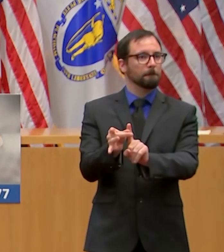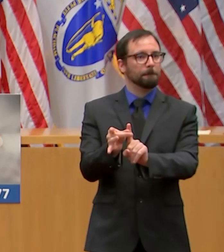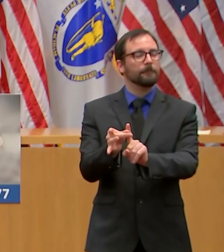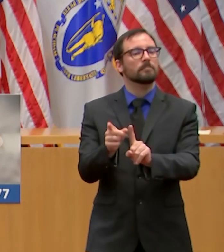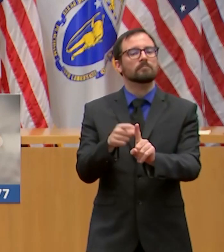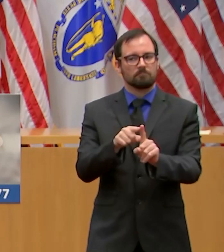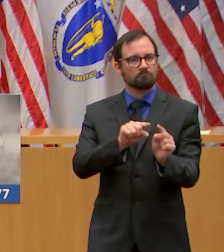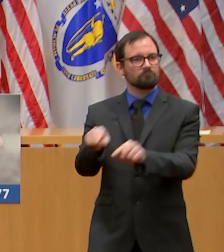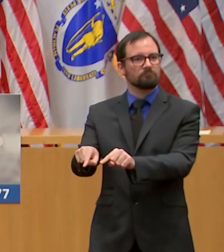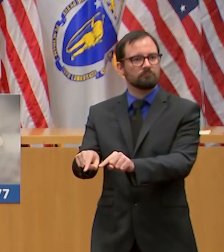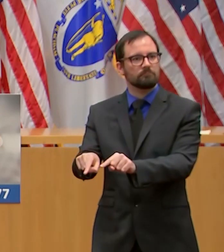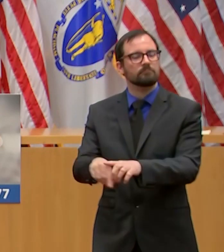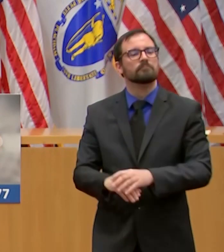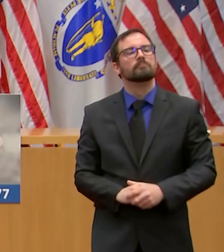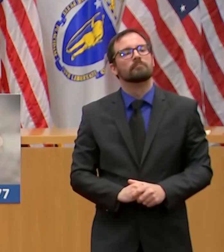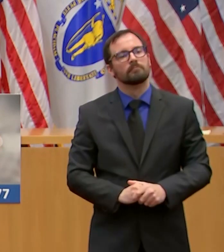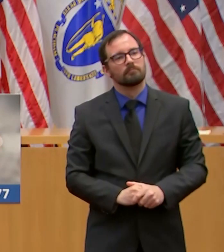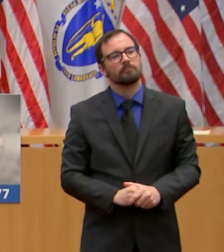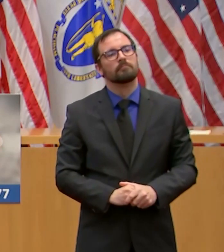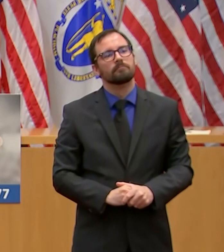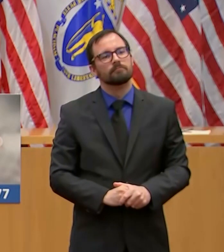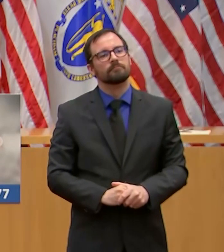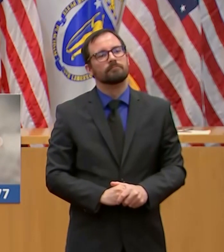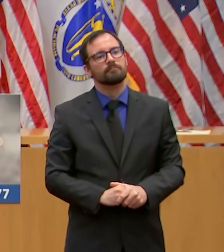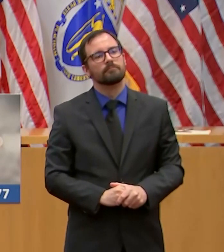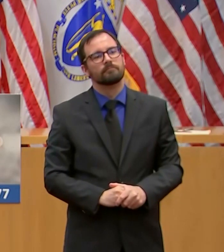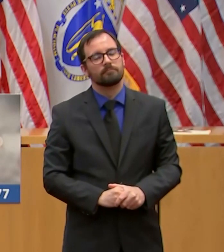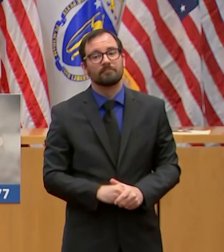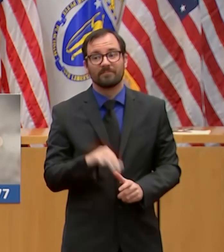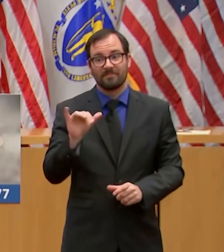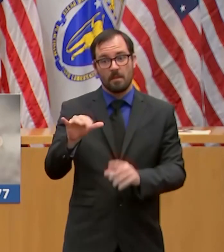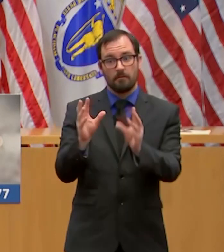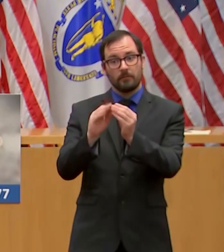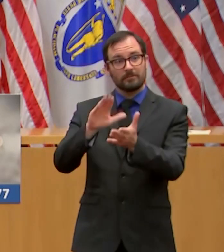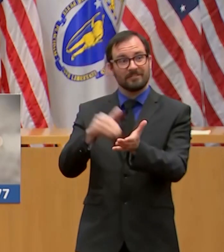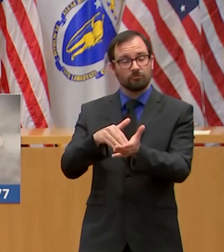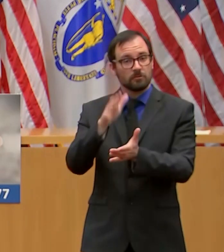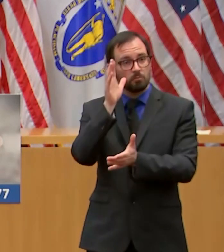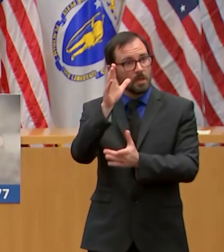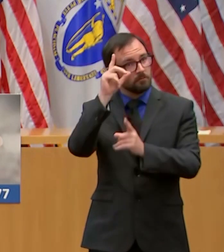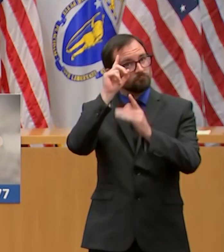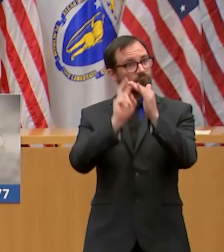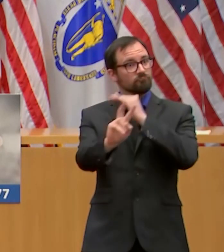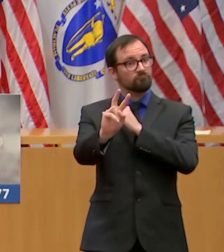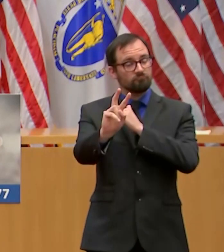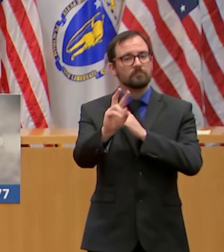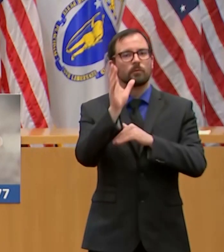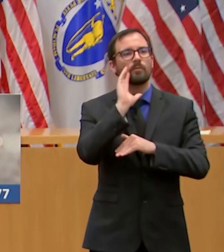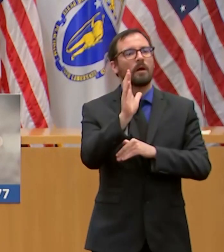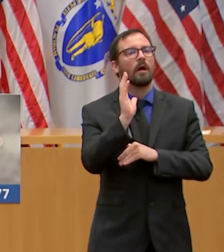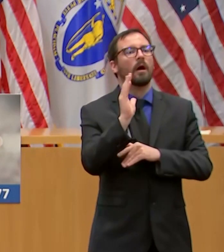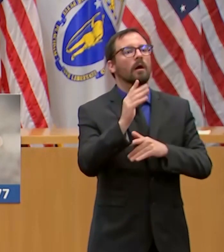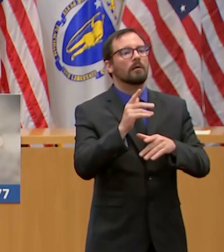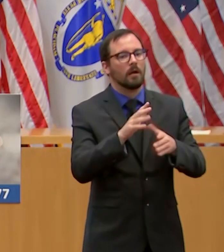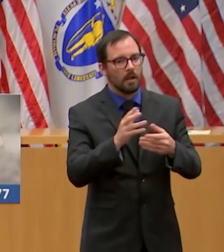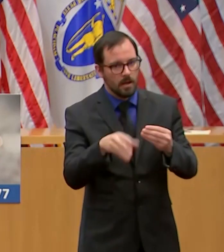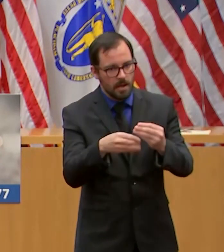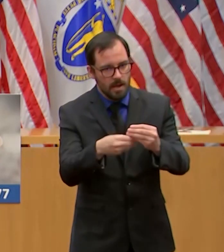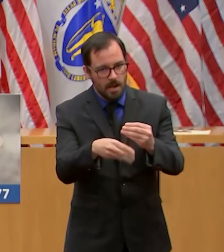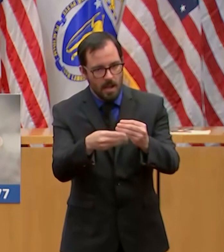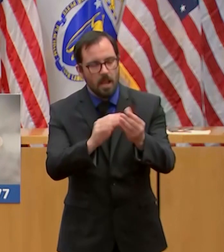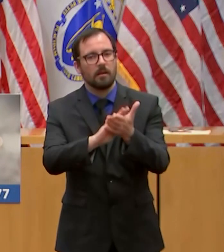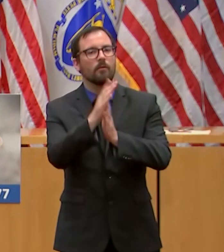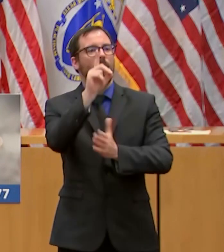an additional 1,000 beds for COVID-19 patients. 500 on what we think of as the medical side, and